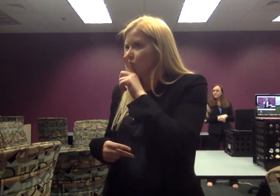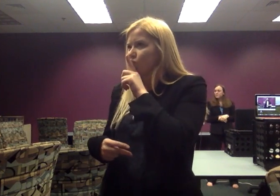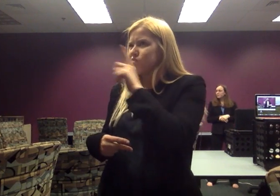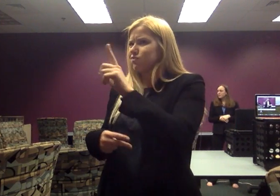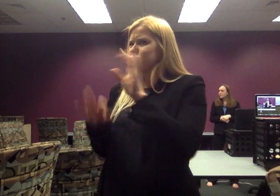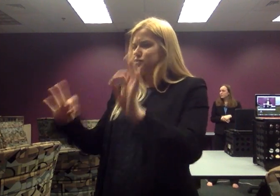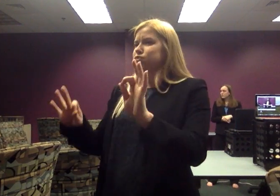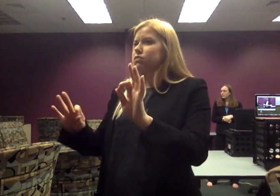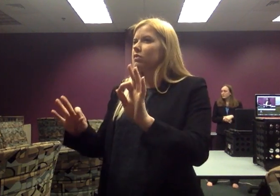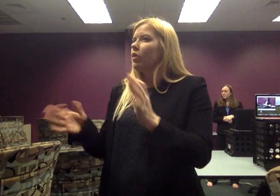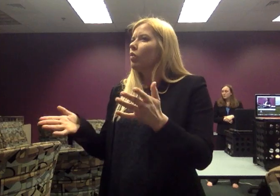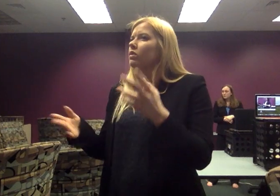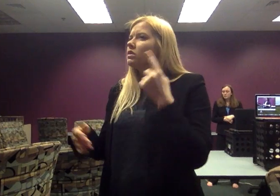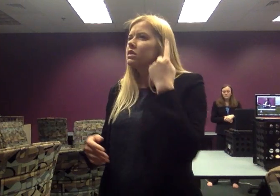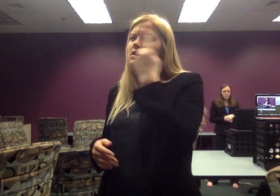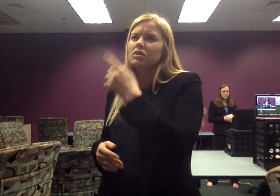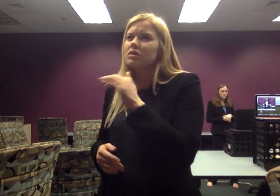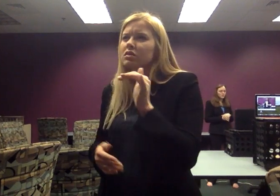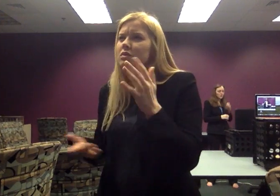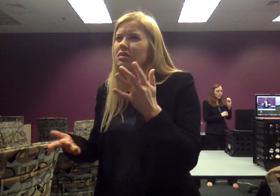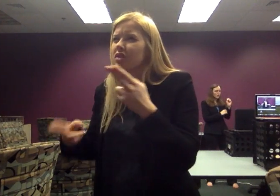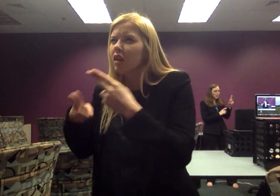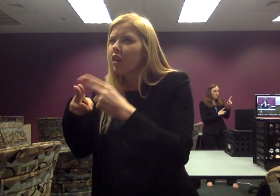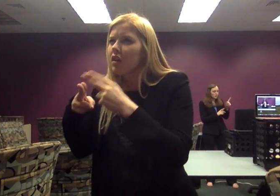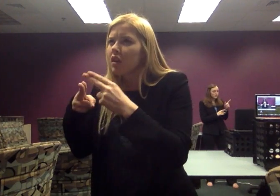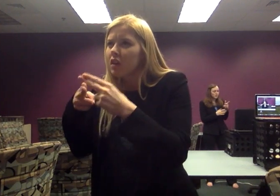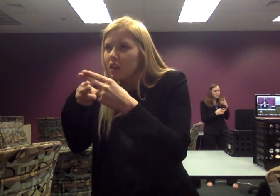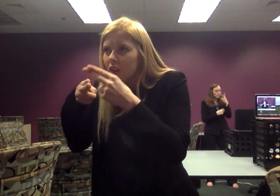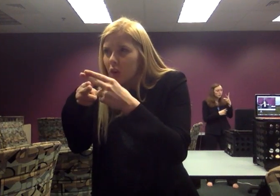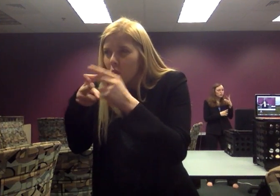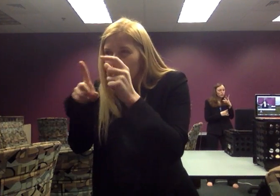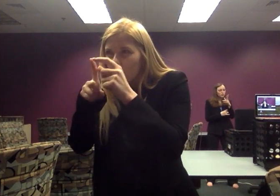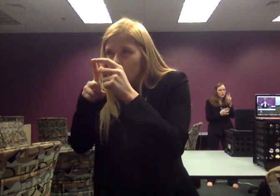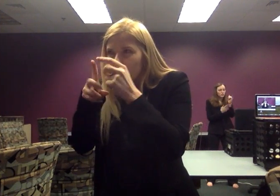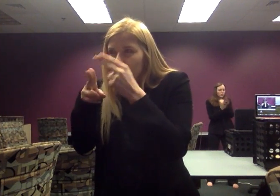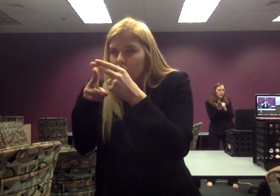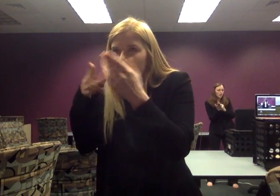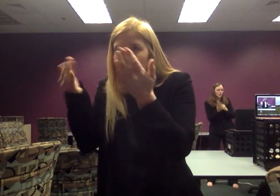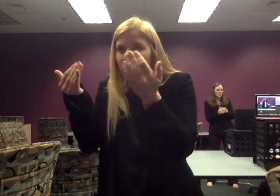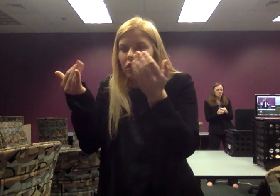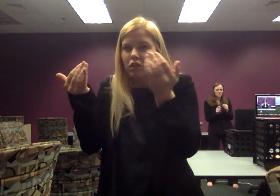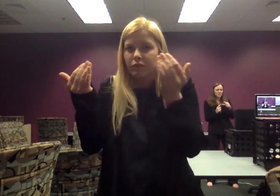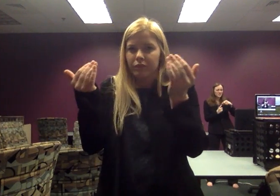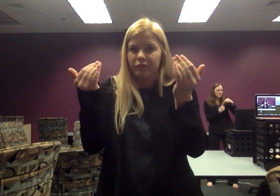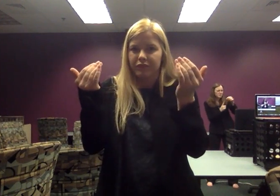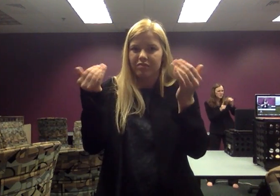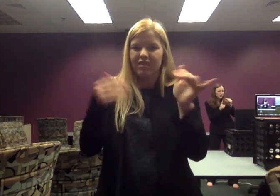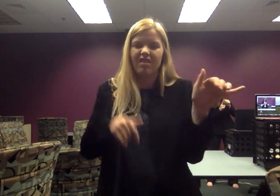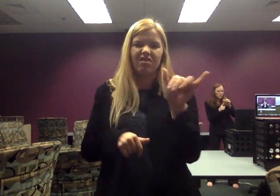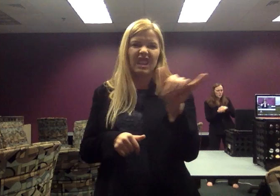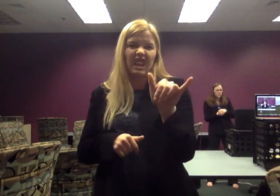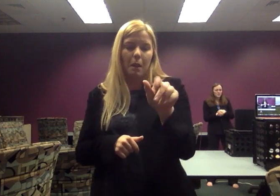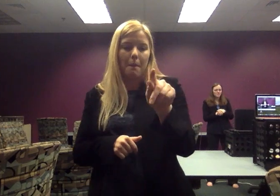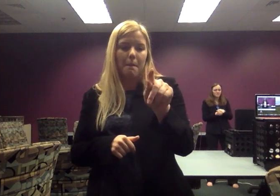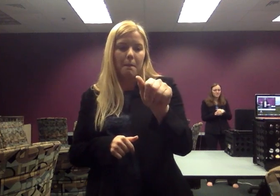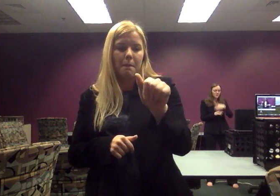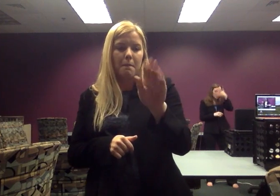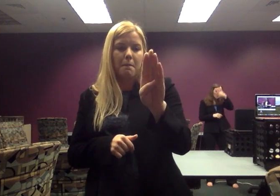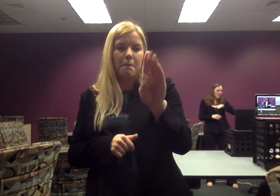Yeah, okay, but when we're looking at artwork, there's a special word. Like Pablo Picasso, when he would show a person's face and he would show it from